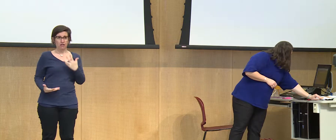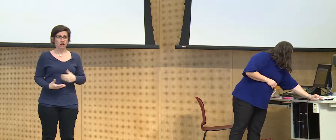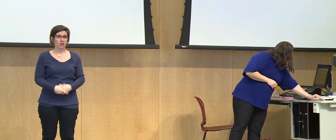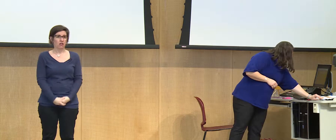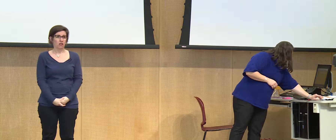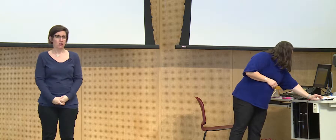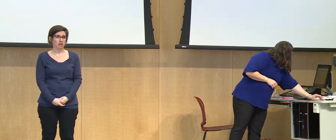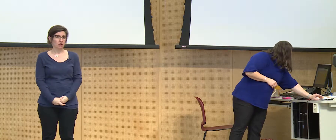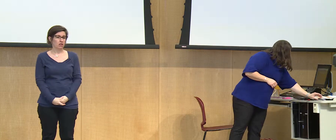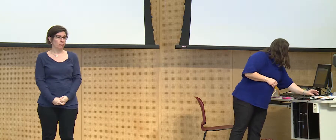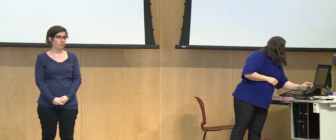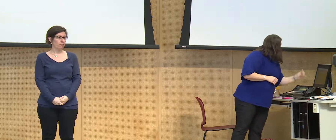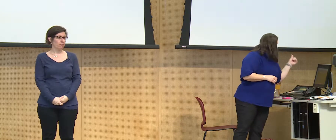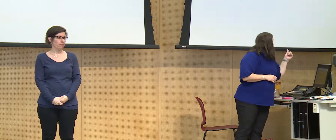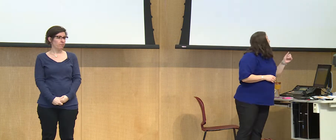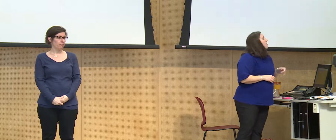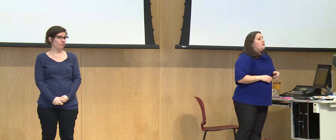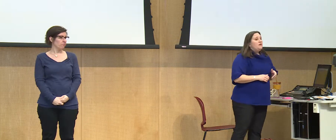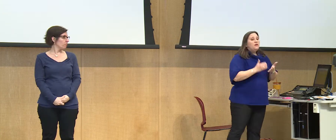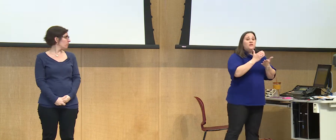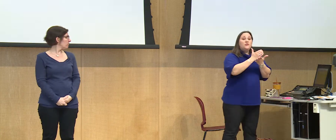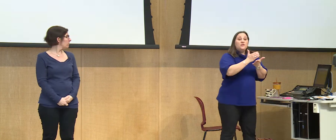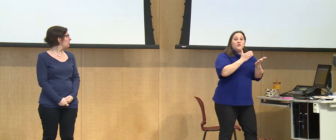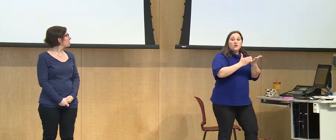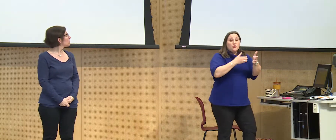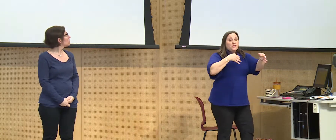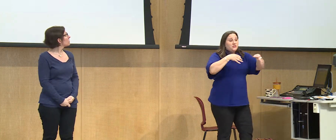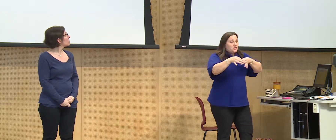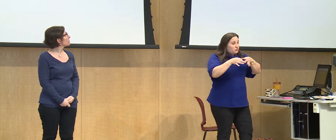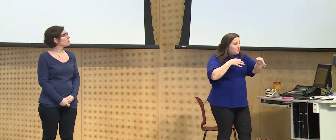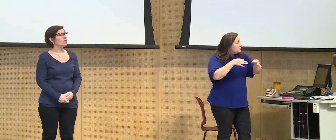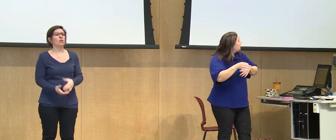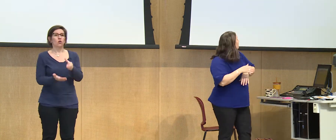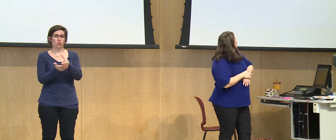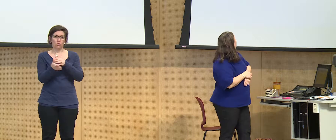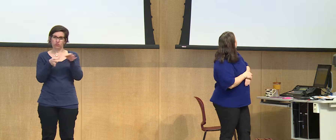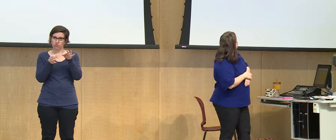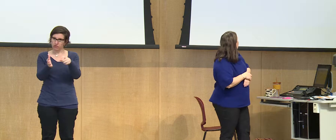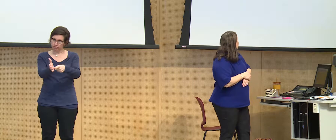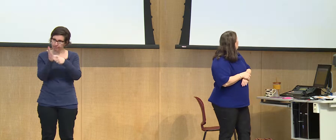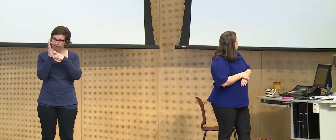So the course description,